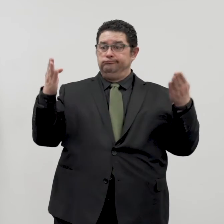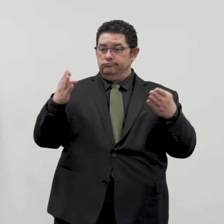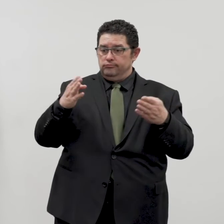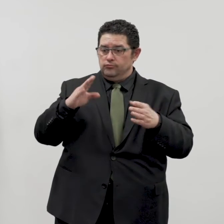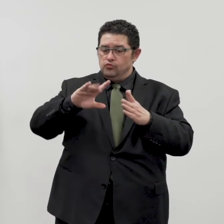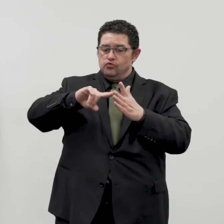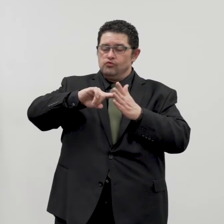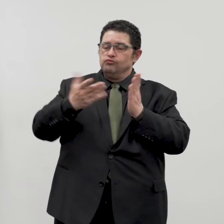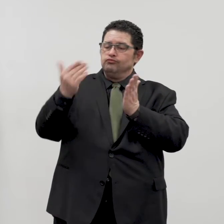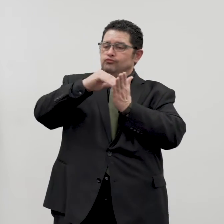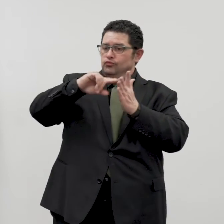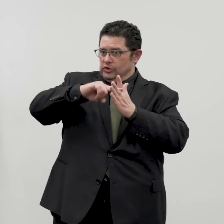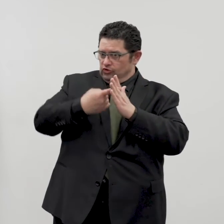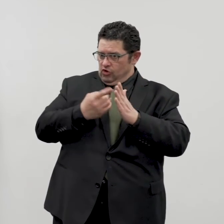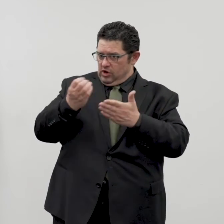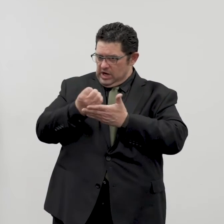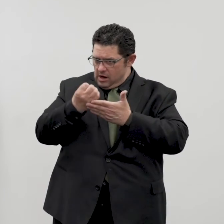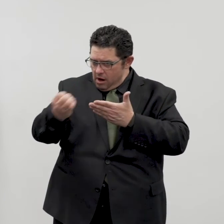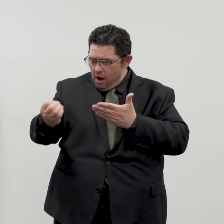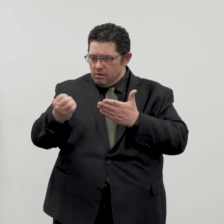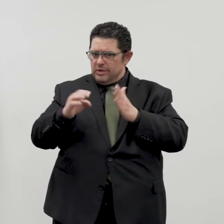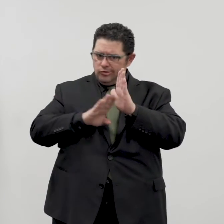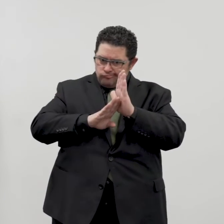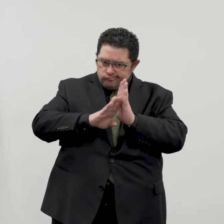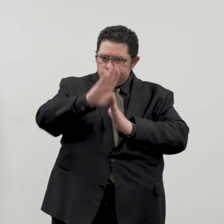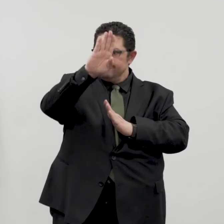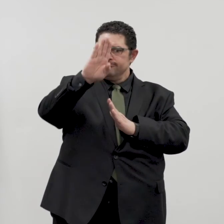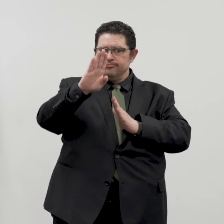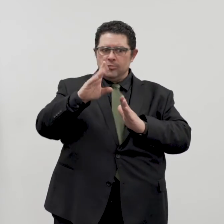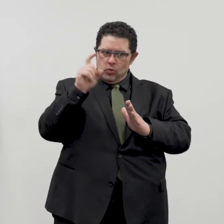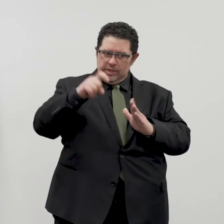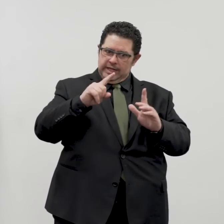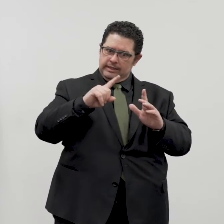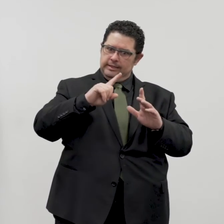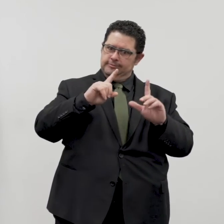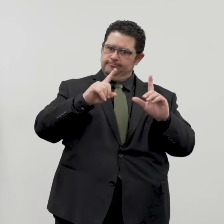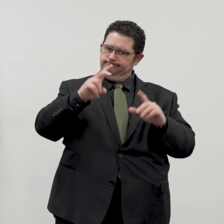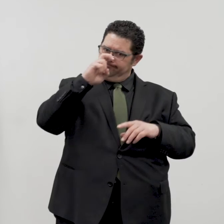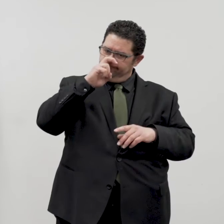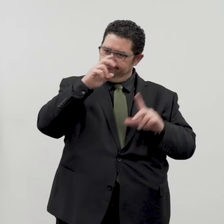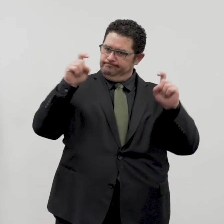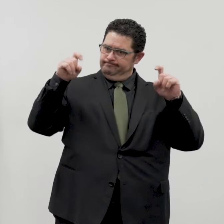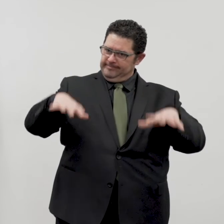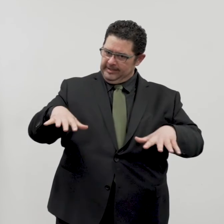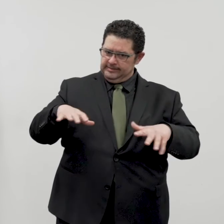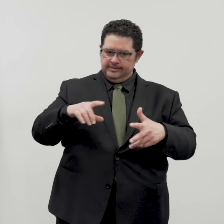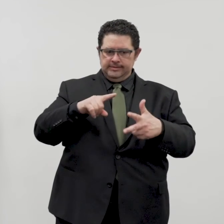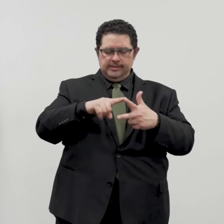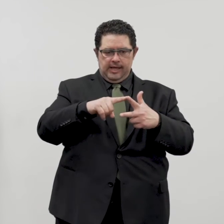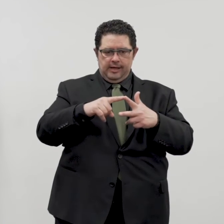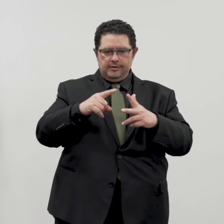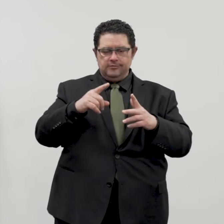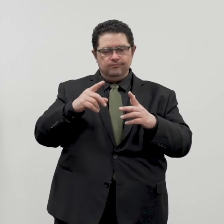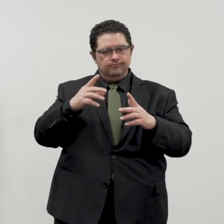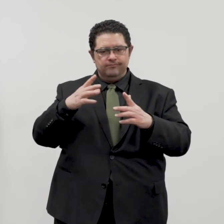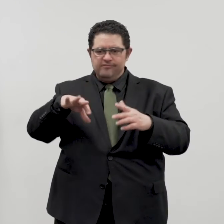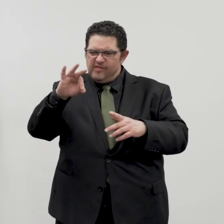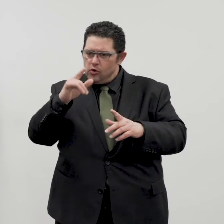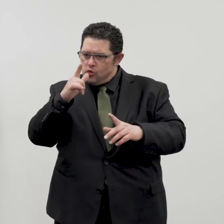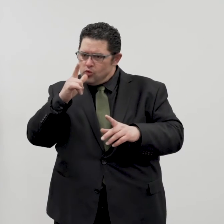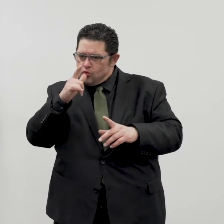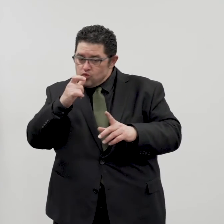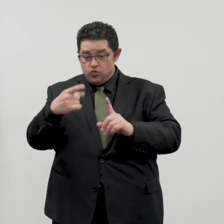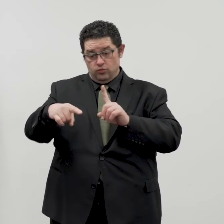economy, to make sure we stand up a really robust testing environment and a robust contact tracing environment,